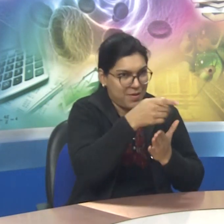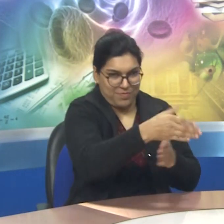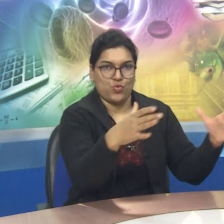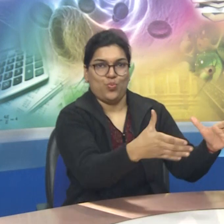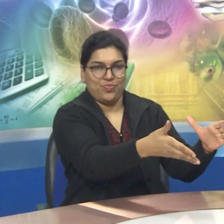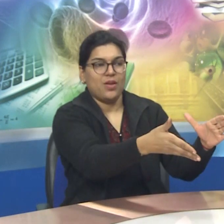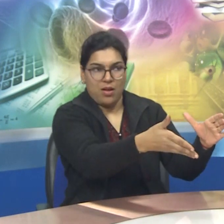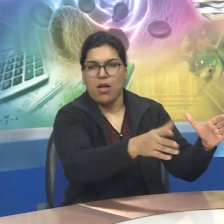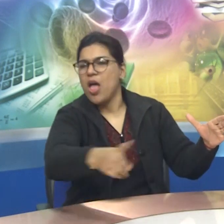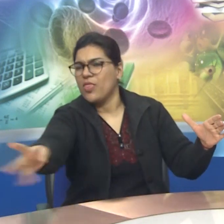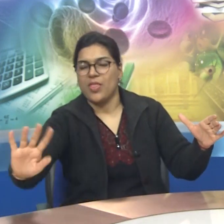desired book.